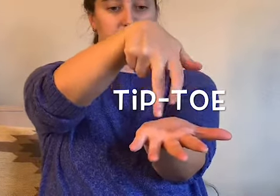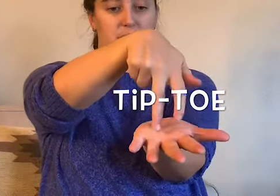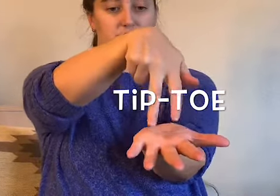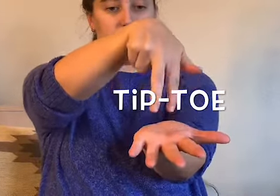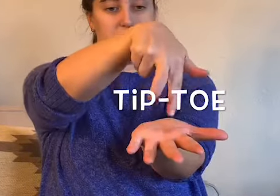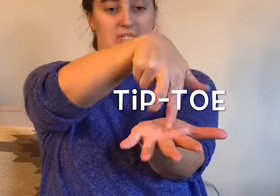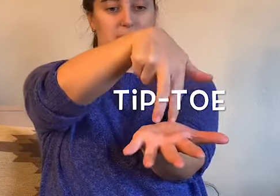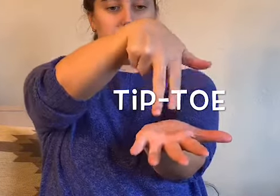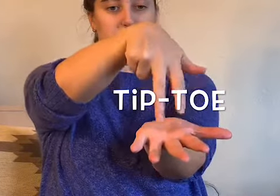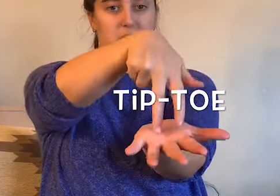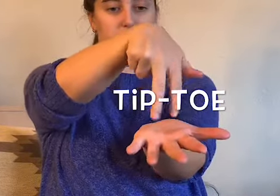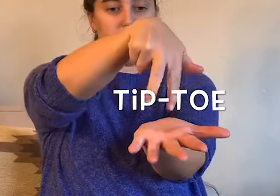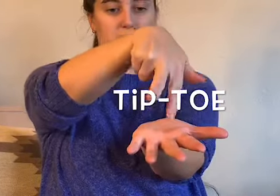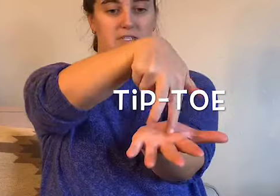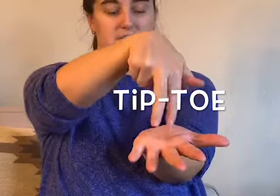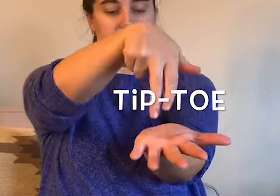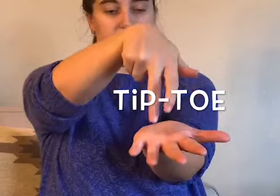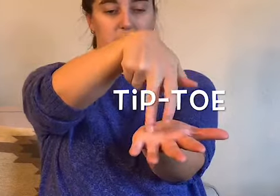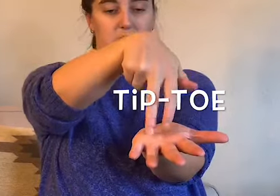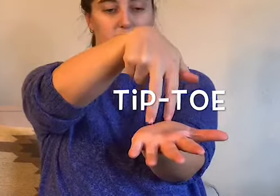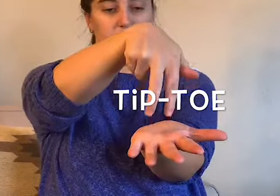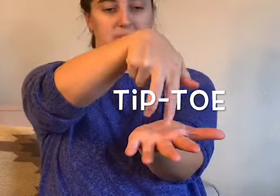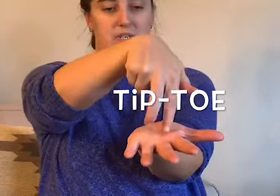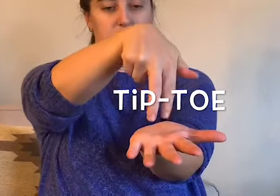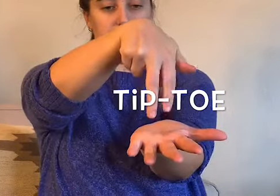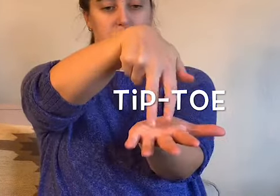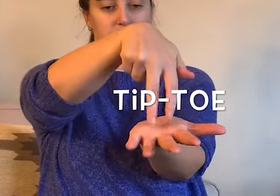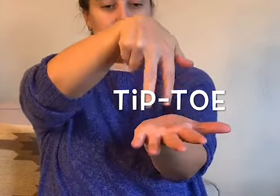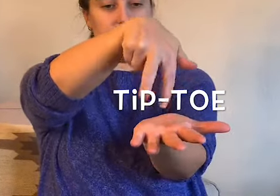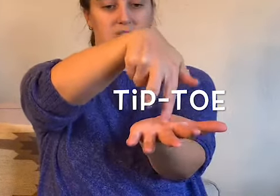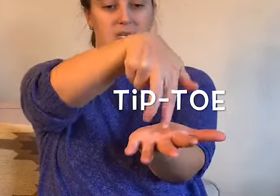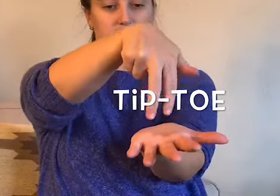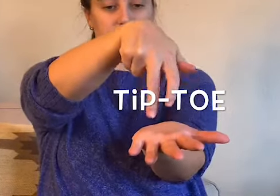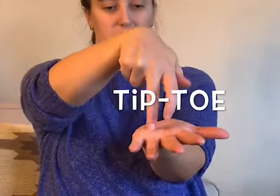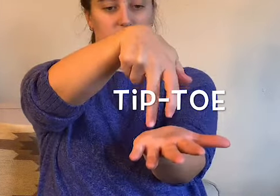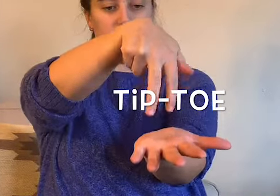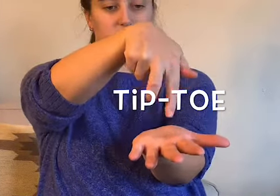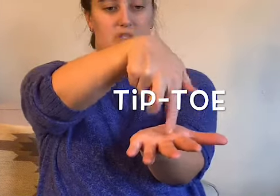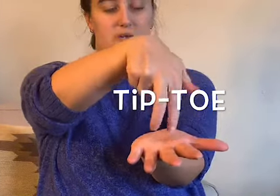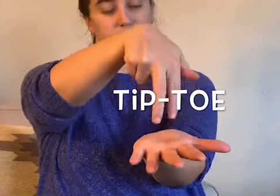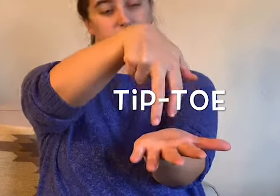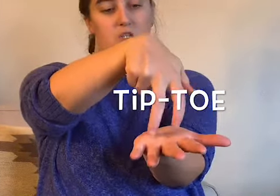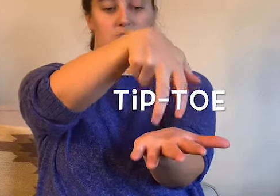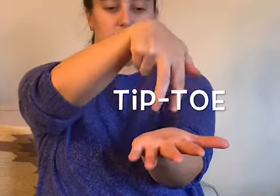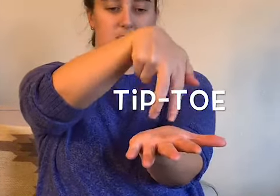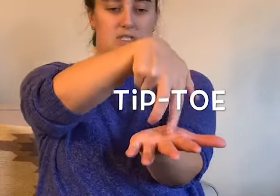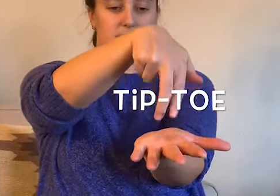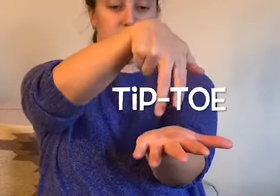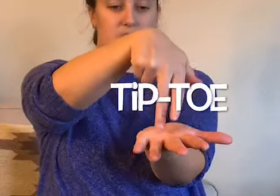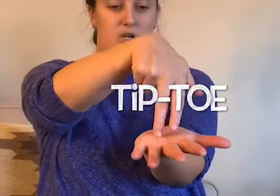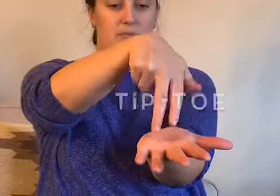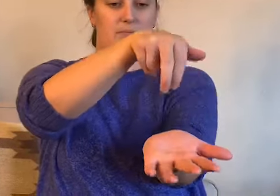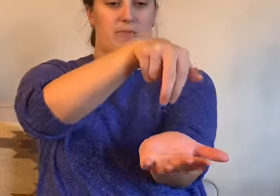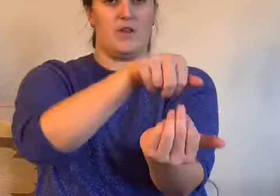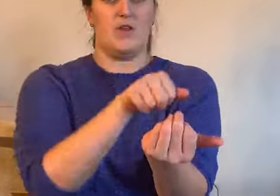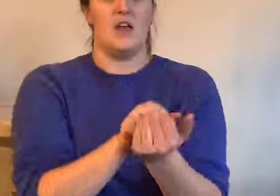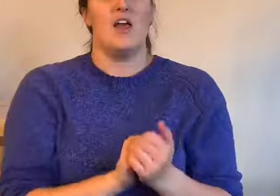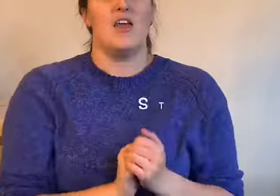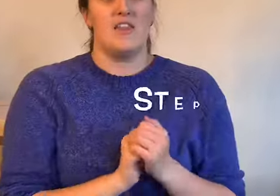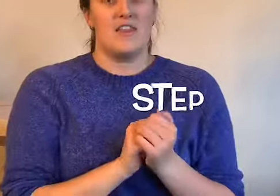tiptoe, tiptoe, tiptoe, tiptoe, tiptoe, tiptoe, tiptoe. The